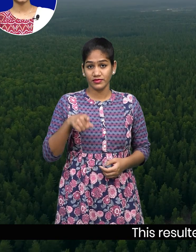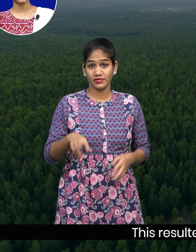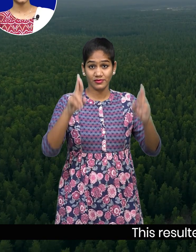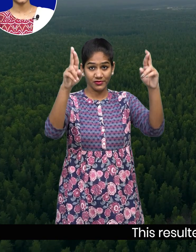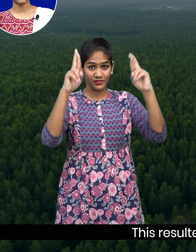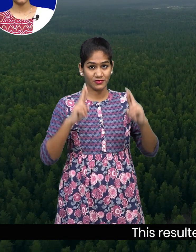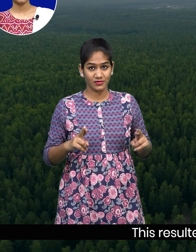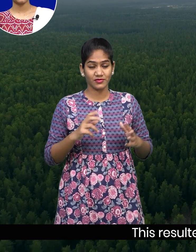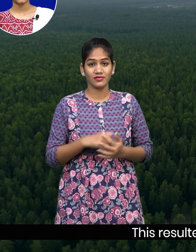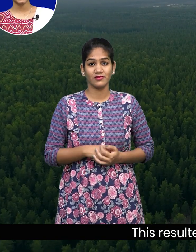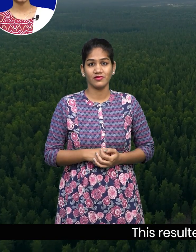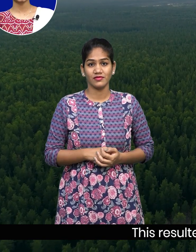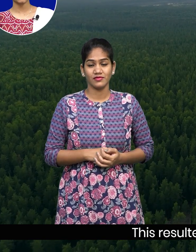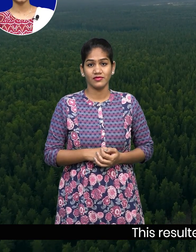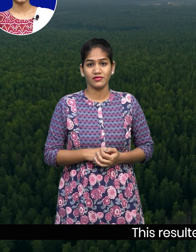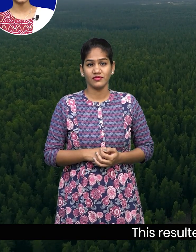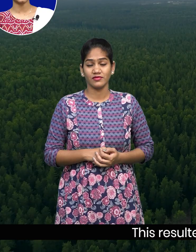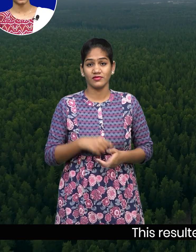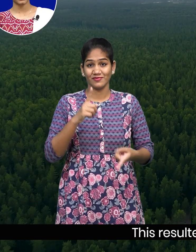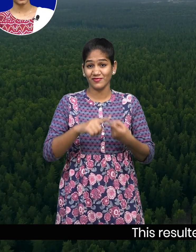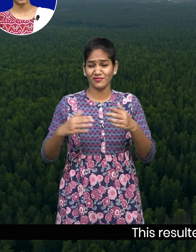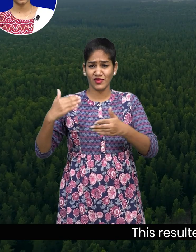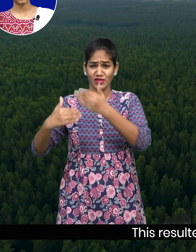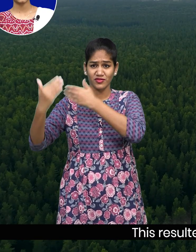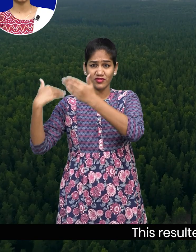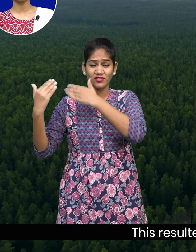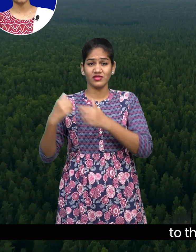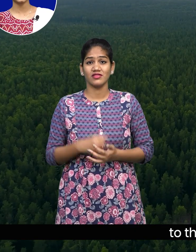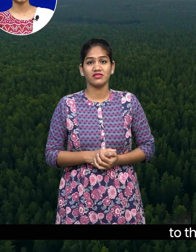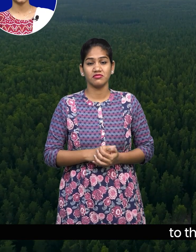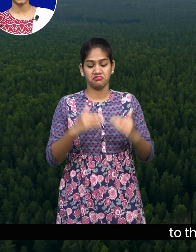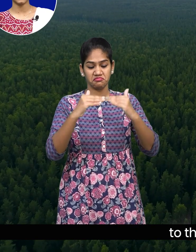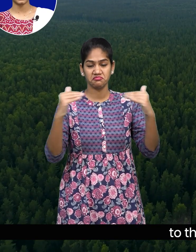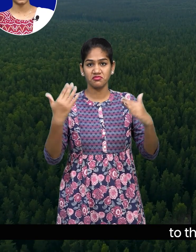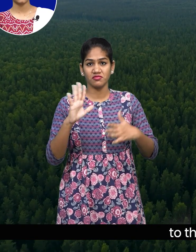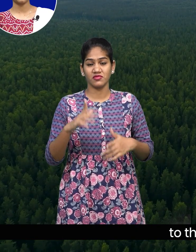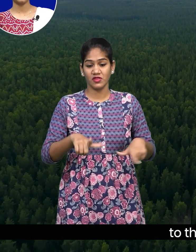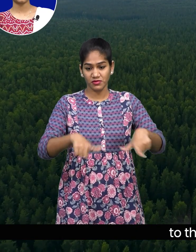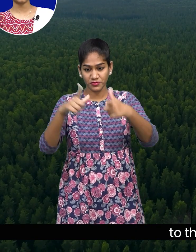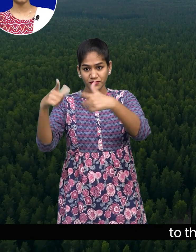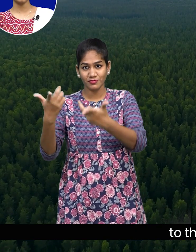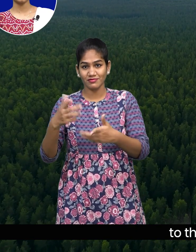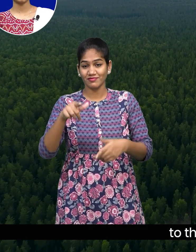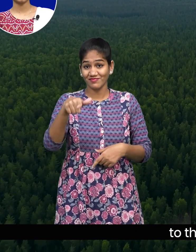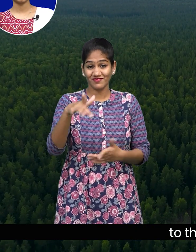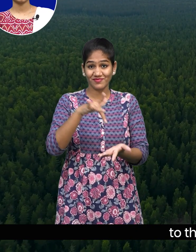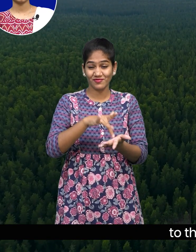This resulted in historical injustice to the forest dwellers,